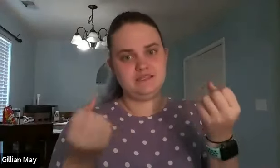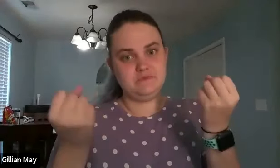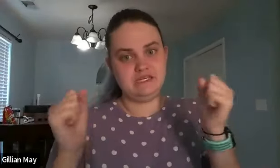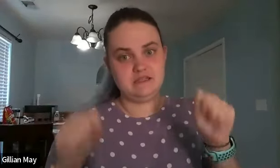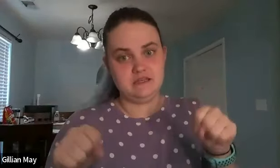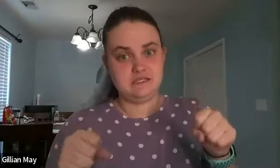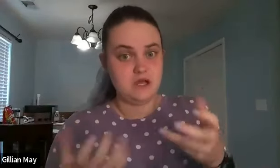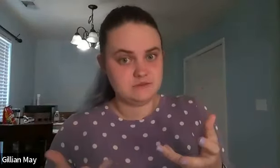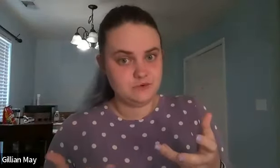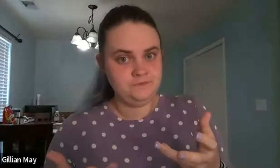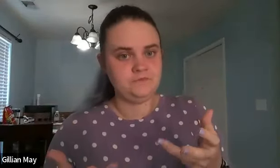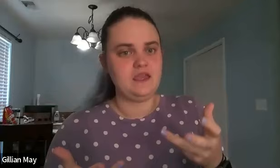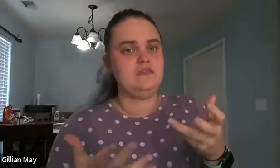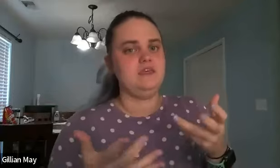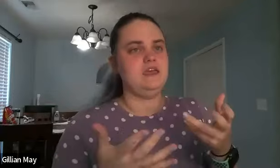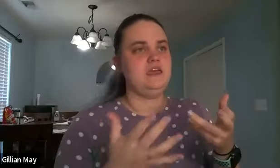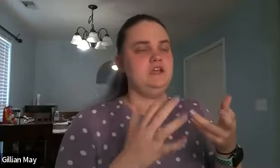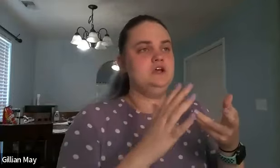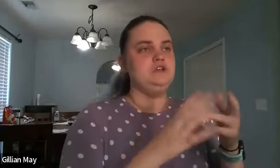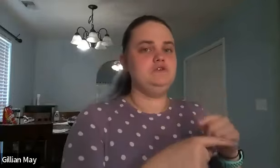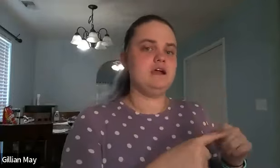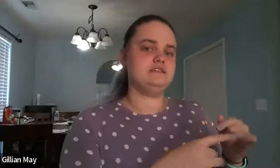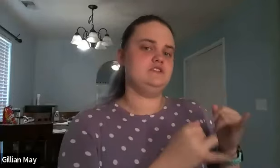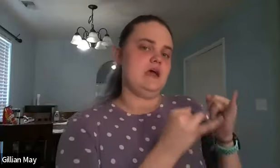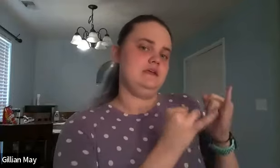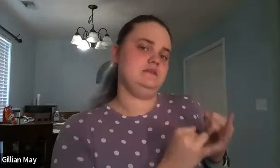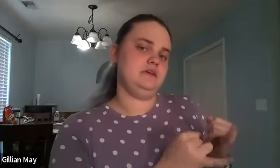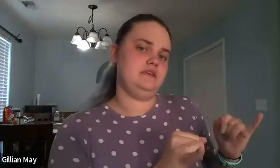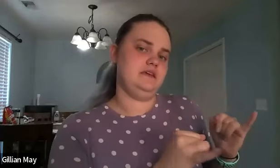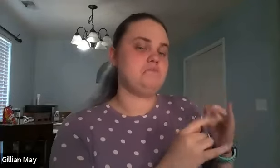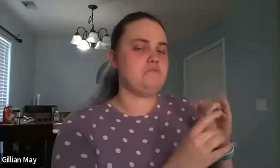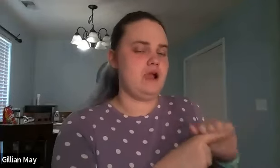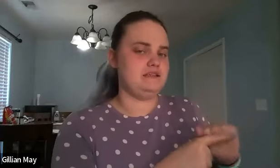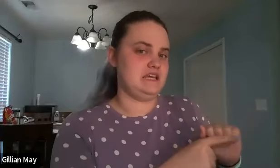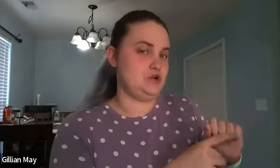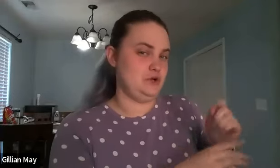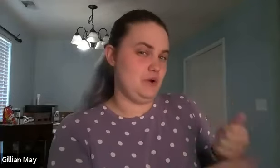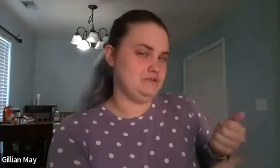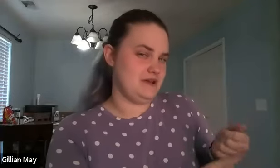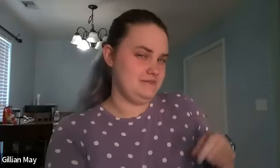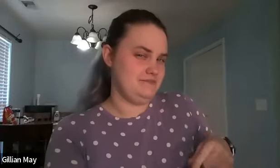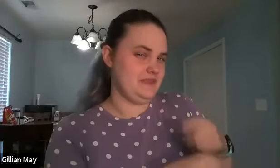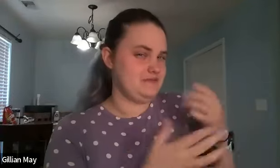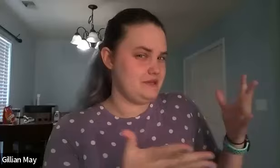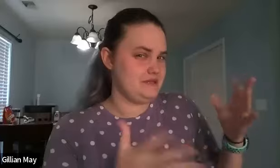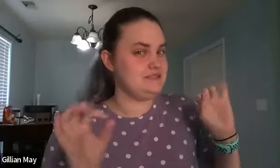guys as many signs as possible. And then you guys can do that independent practice out on your own time, if that makes sense.